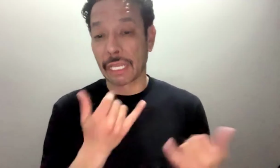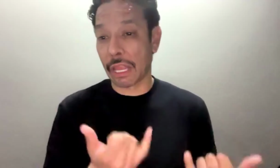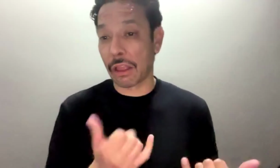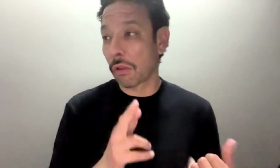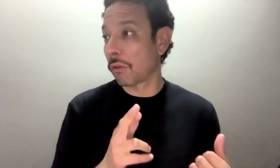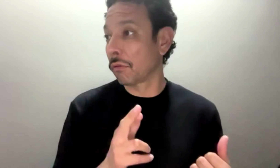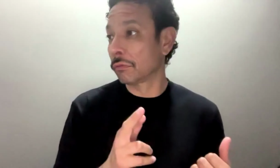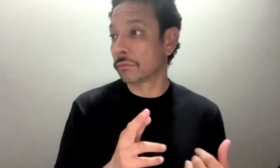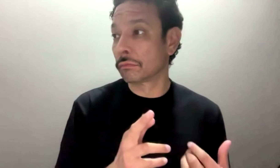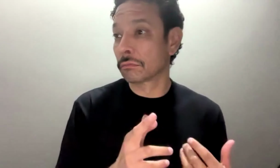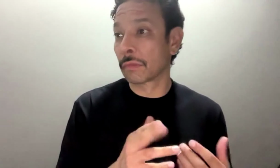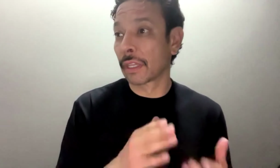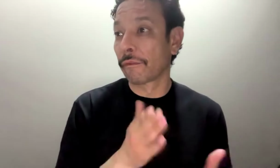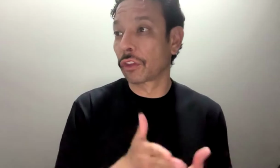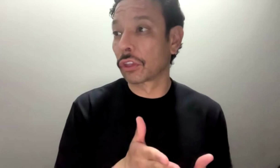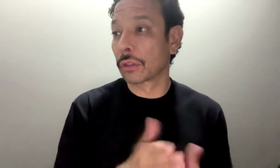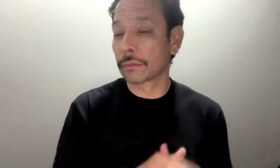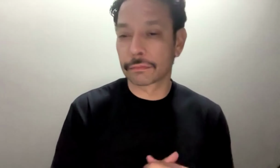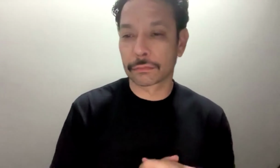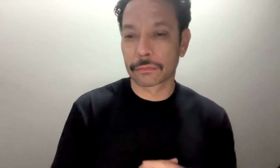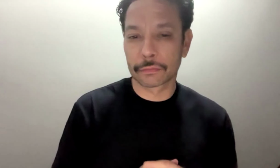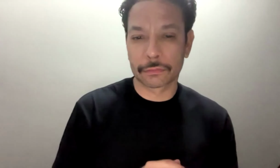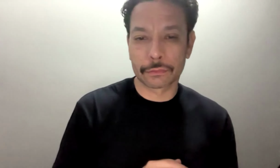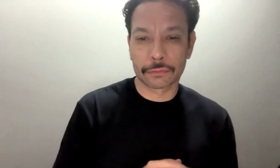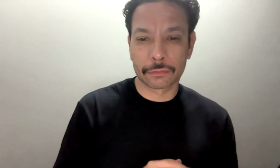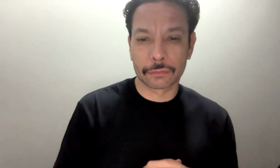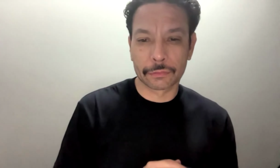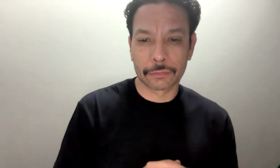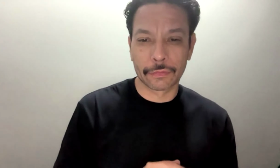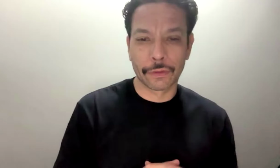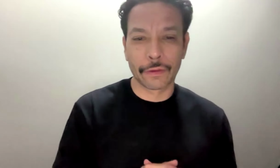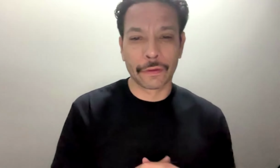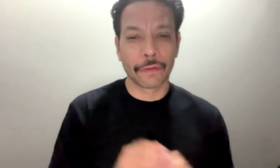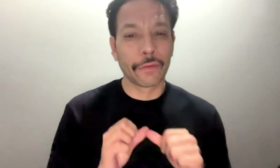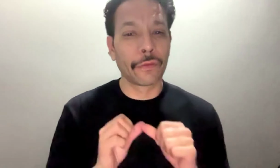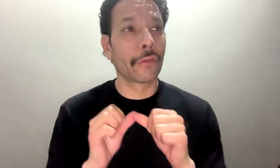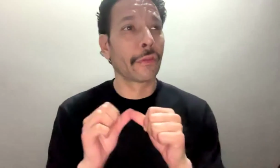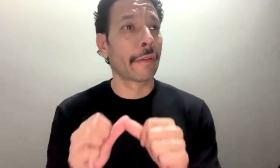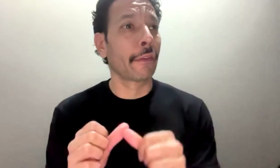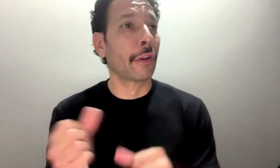or never. Forever hold your peace.